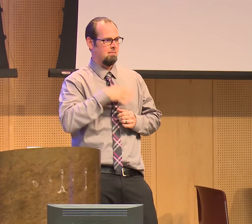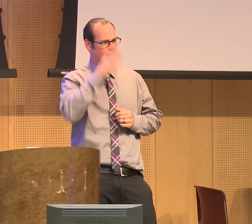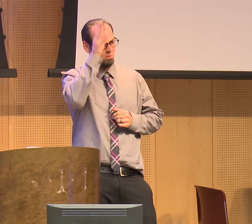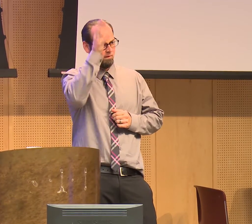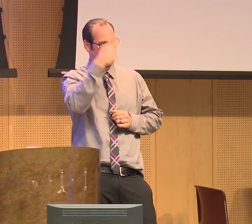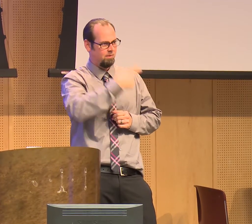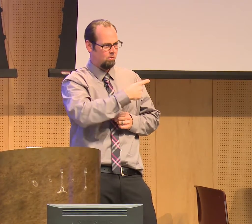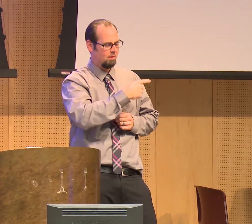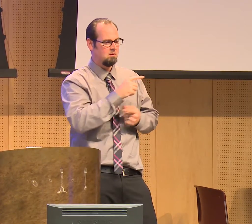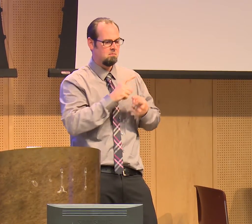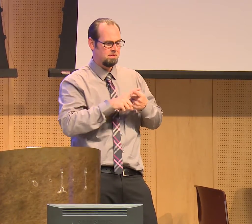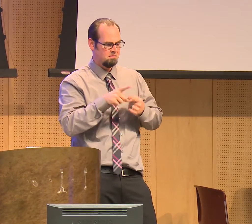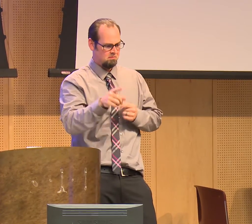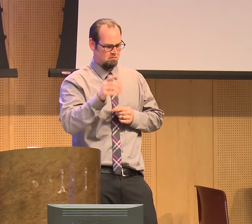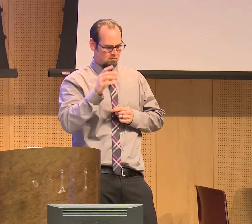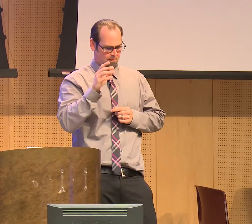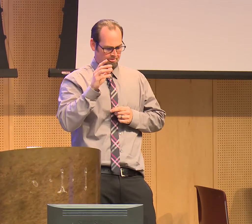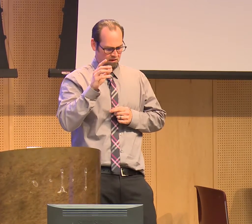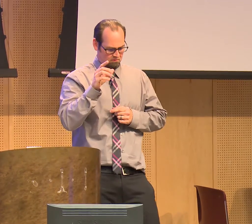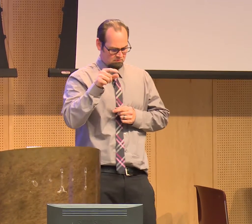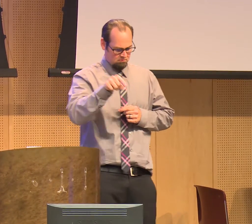And I loved it.